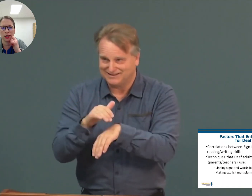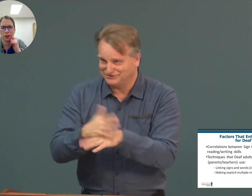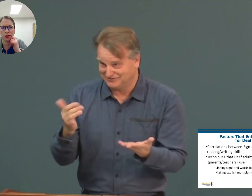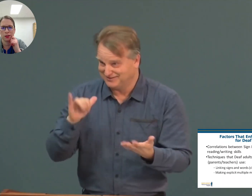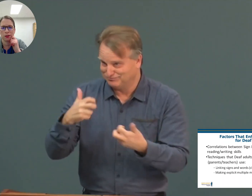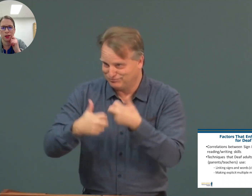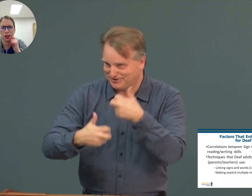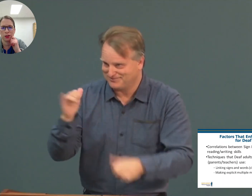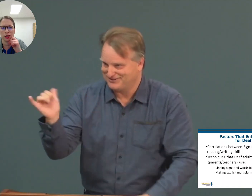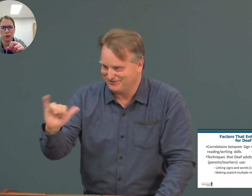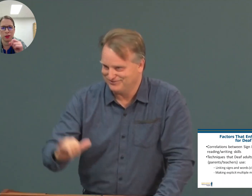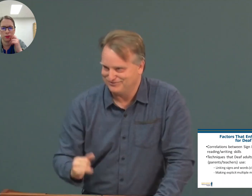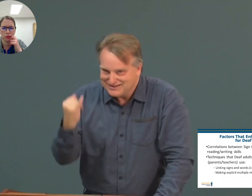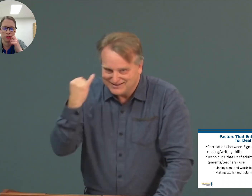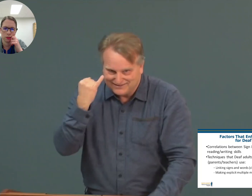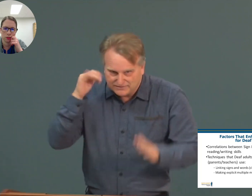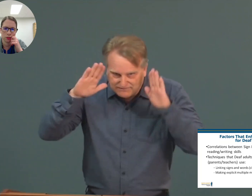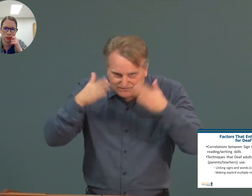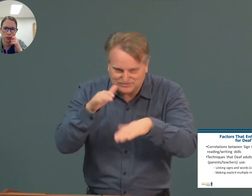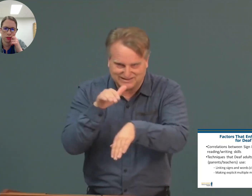links to the English language.